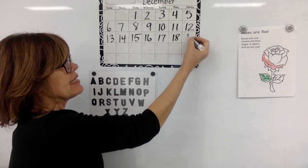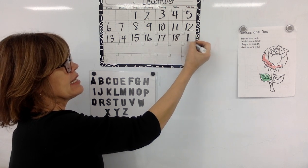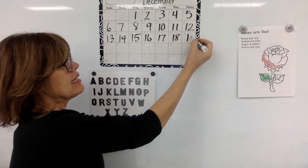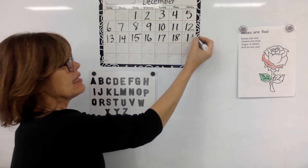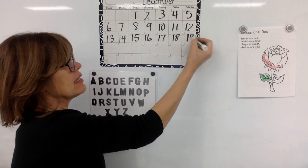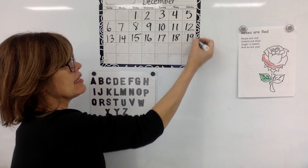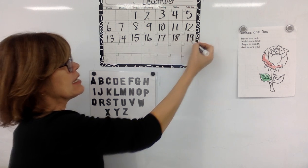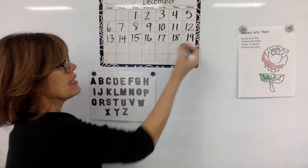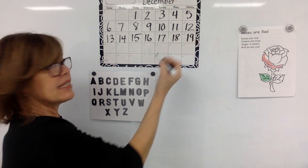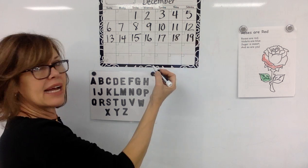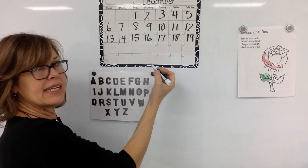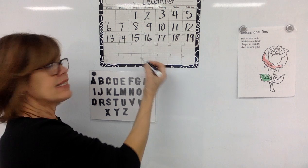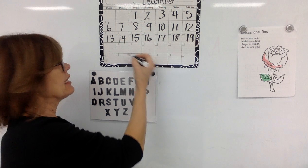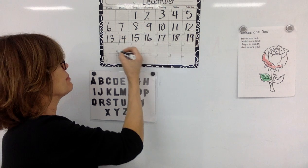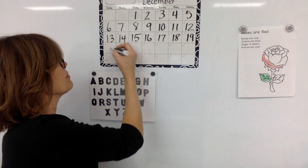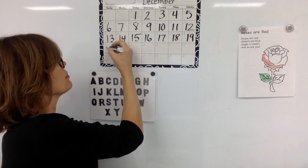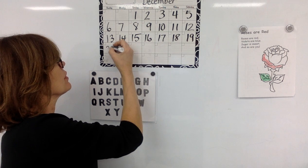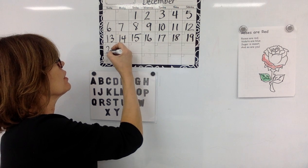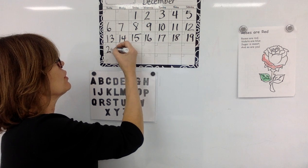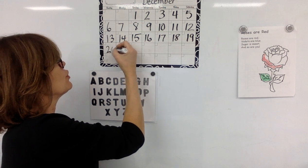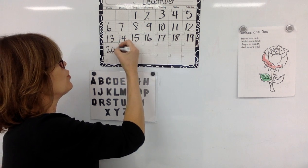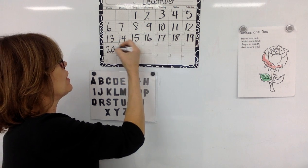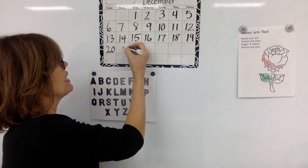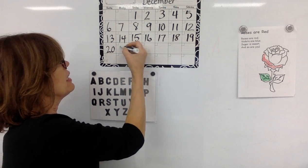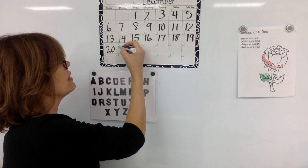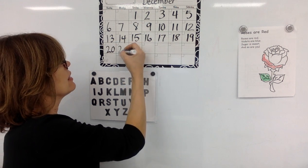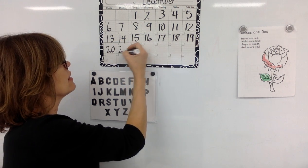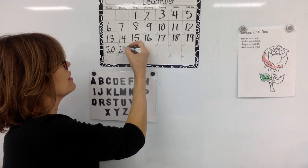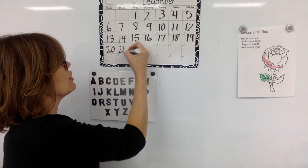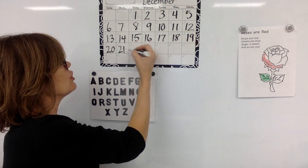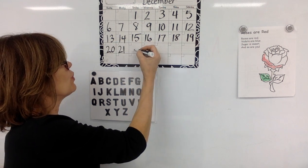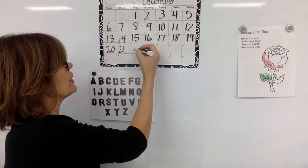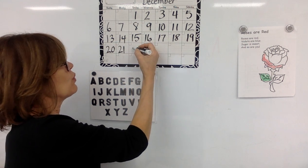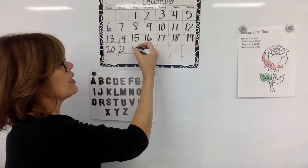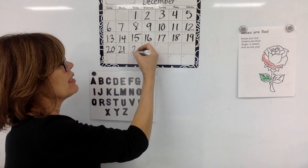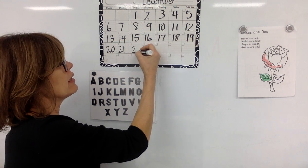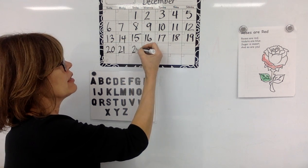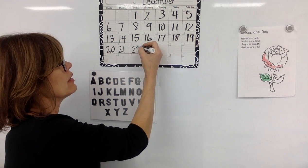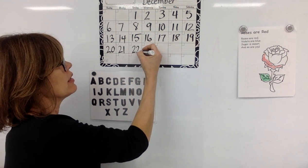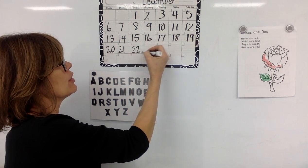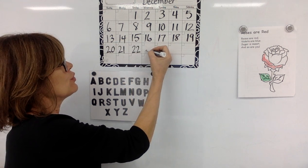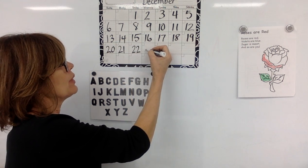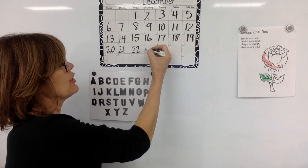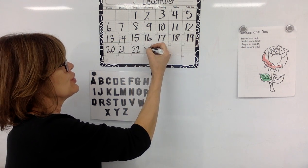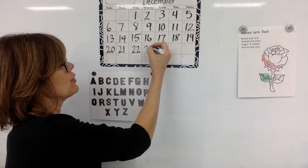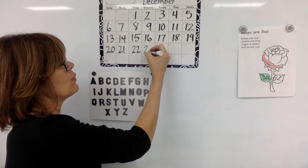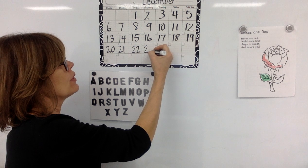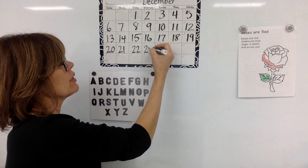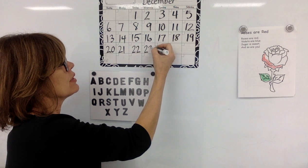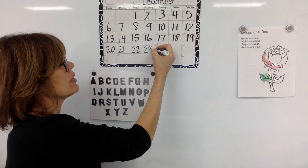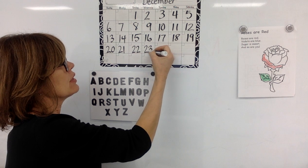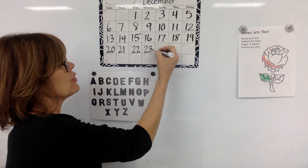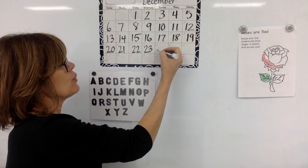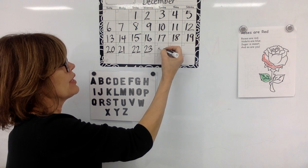18, 19, 20, 21, 22,